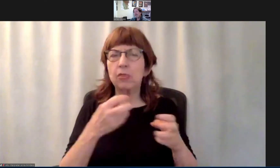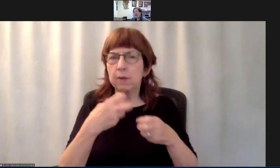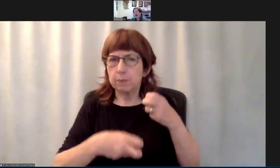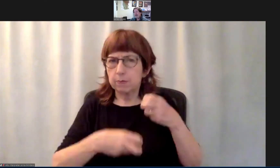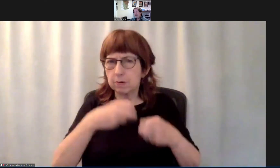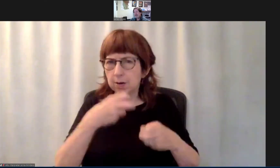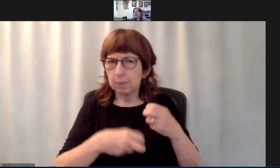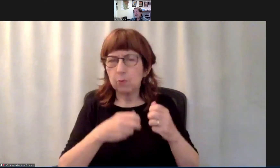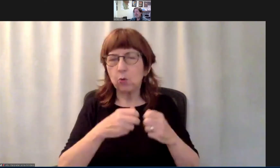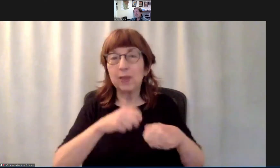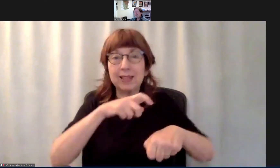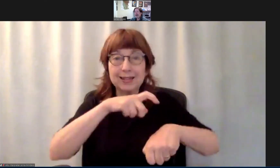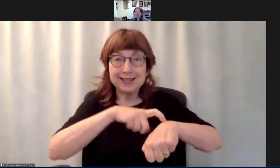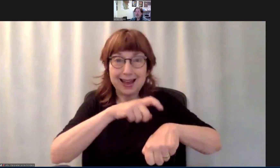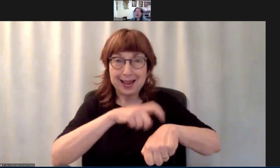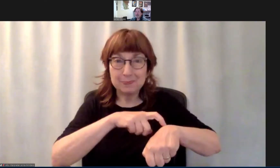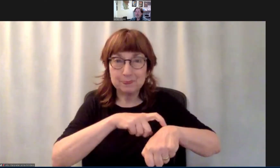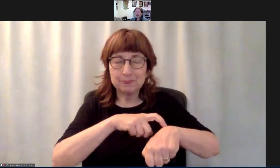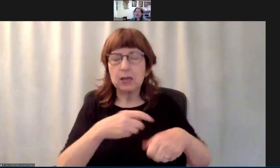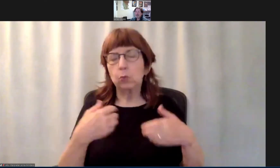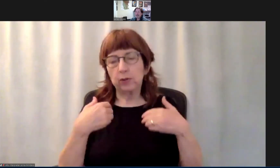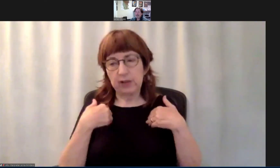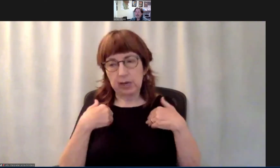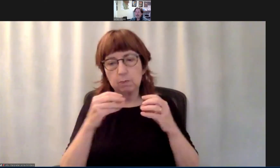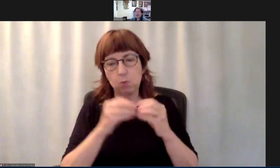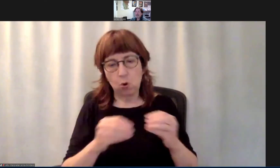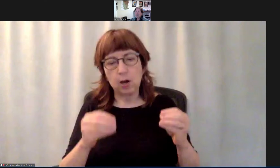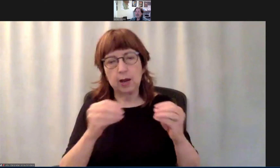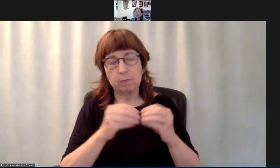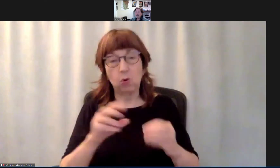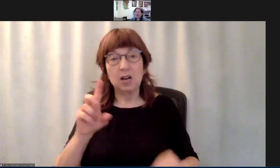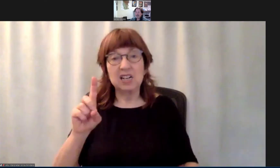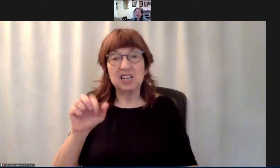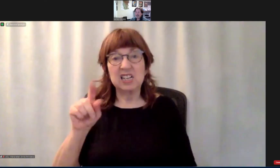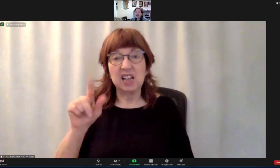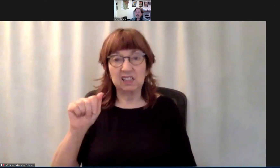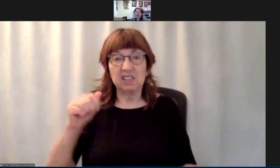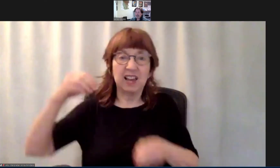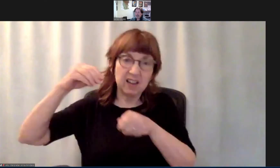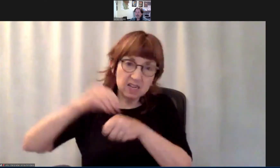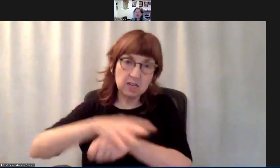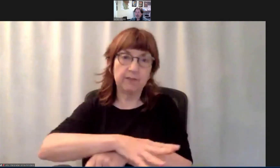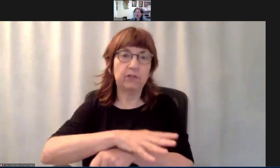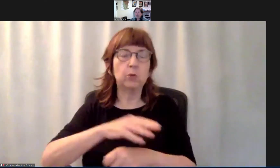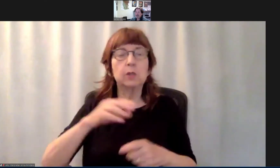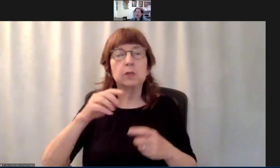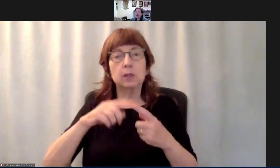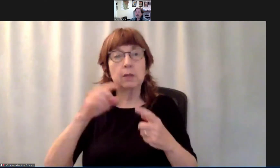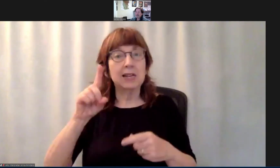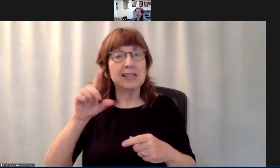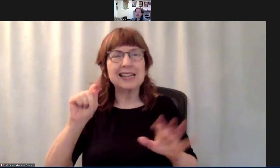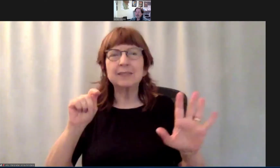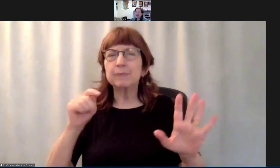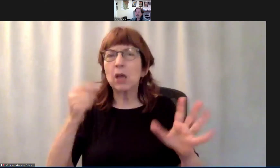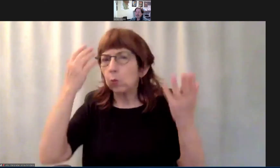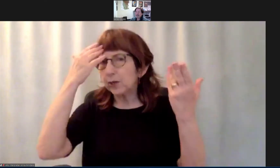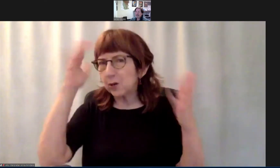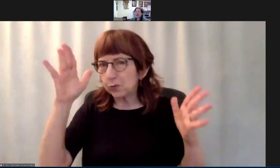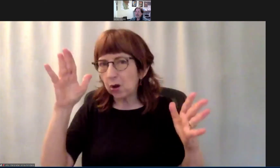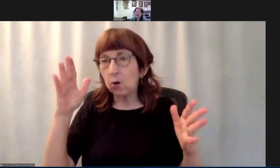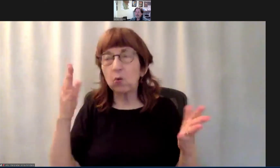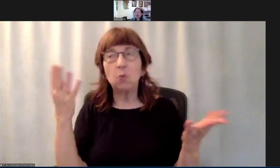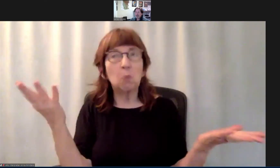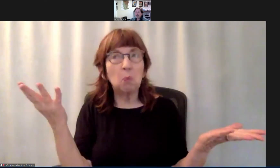with time is that we've had more and more Delta influencing the data as well. So we don't know whether it's really because